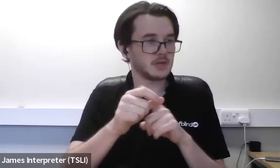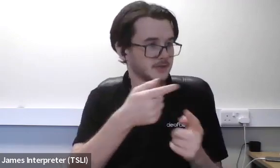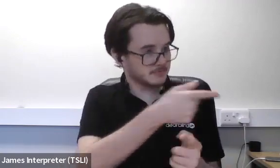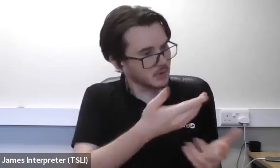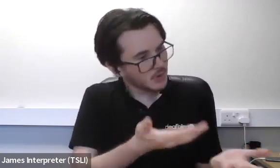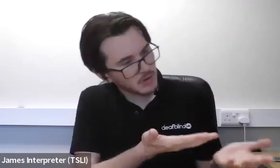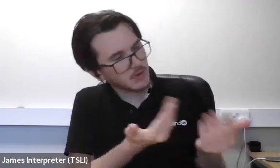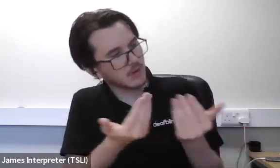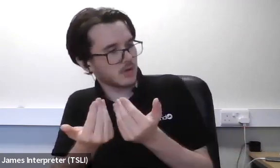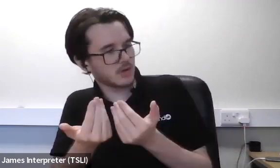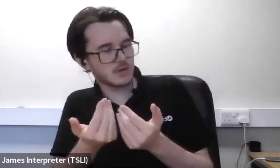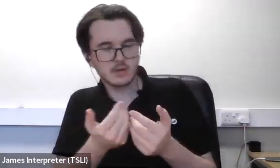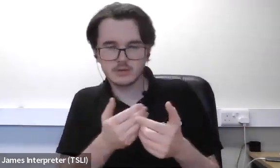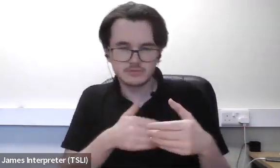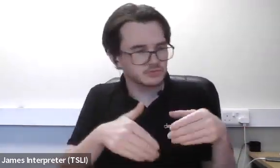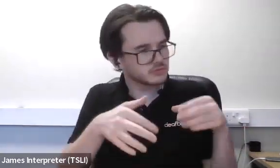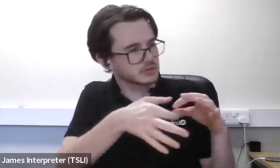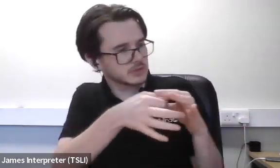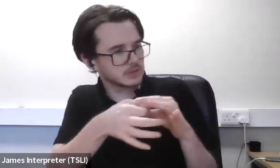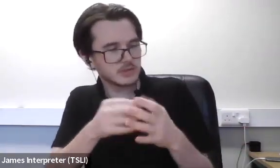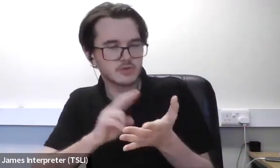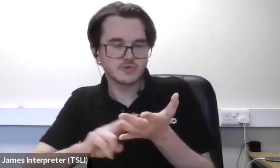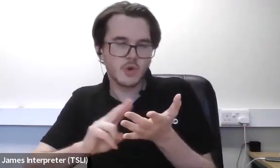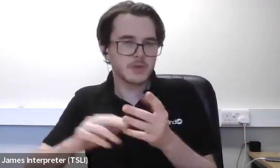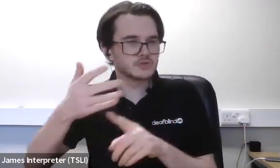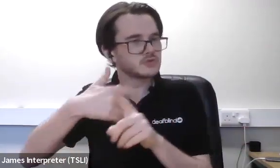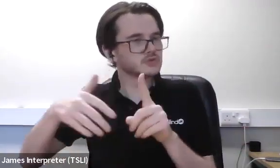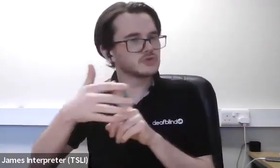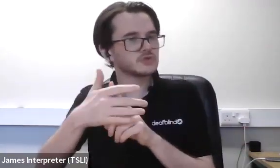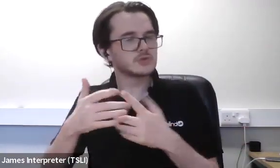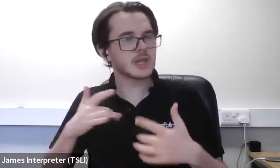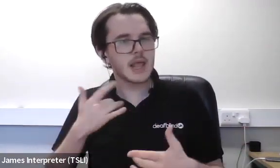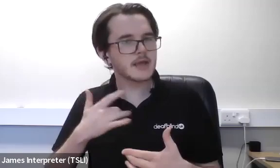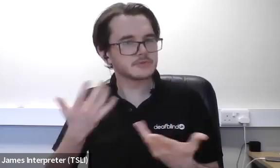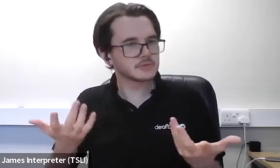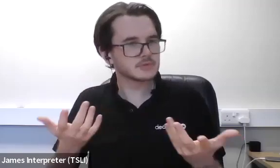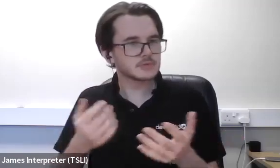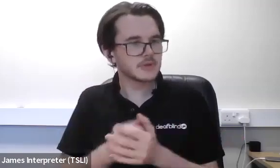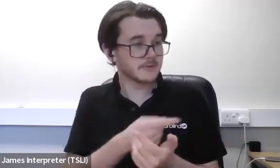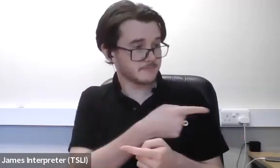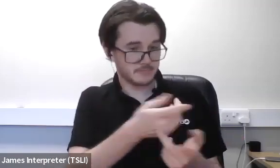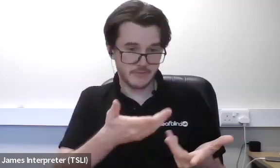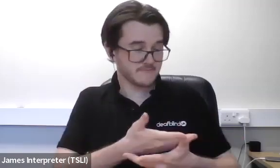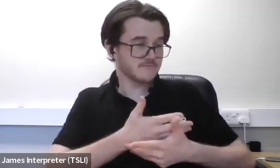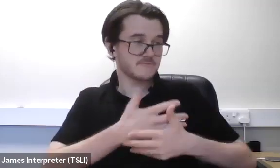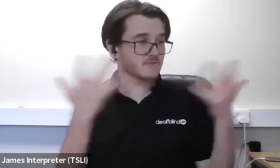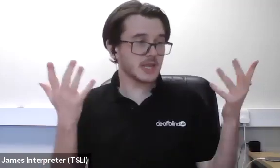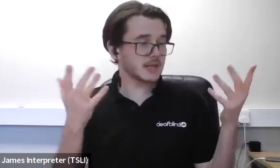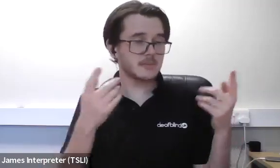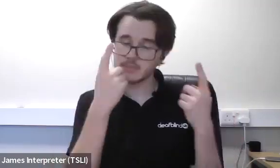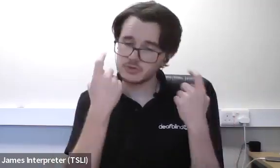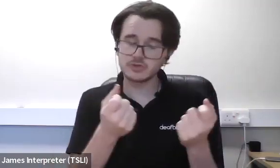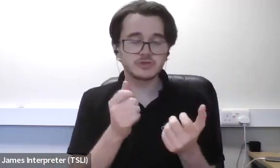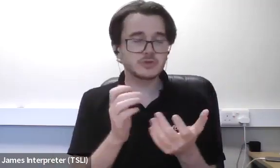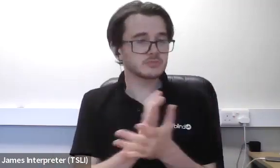with normal social and productive lives and the activities and the freedoms that they should be able to enjoy.